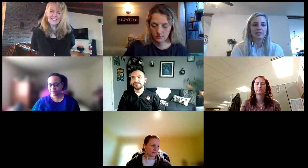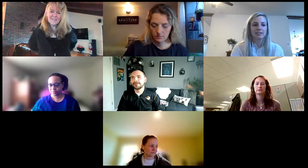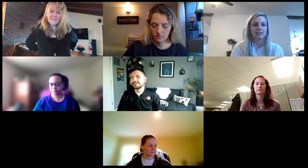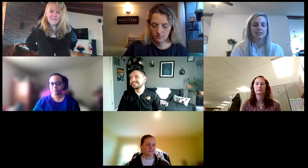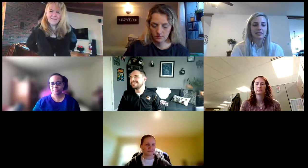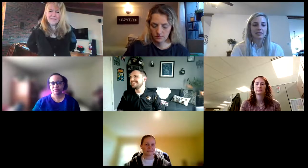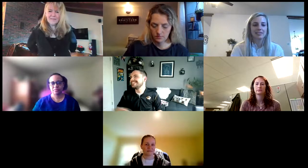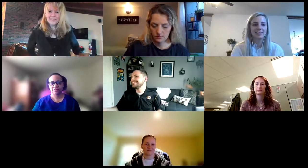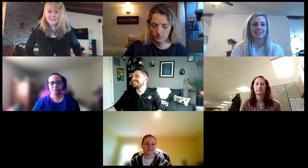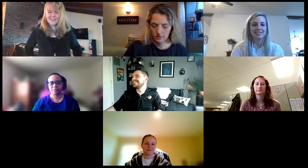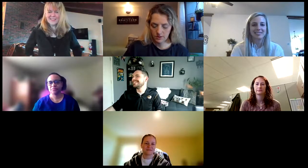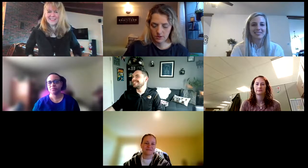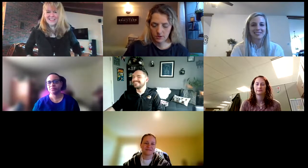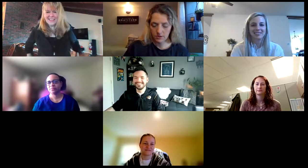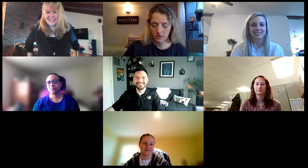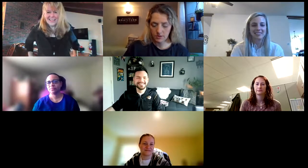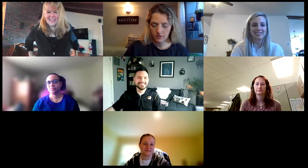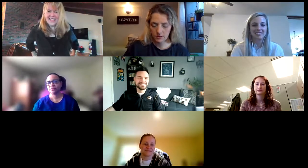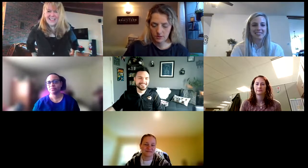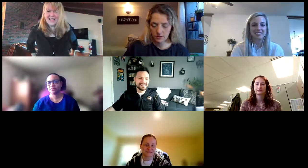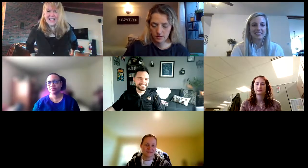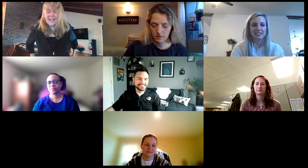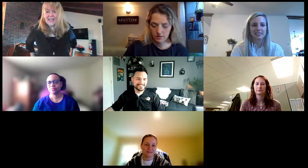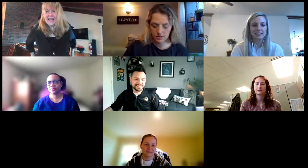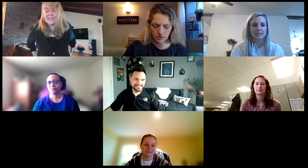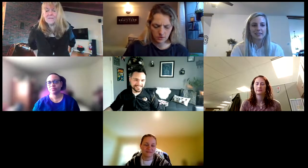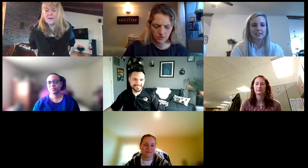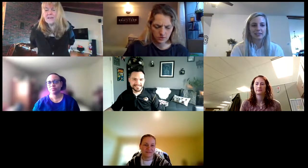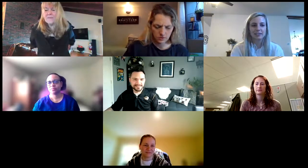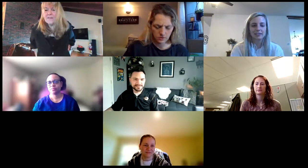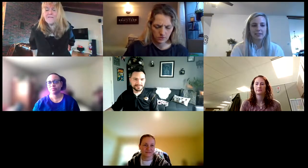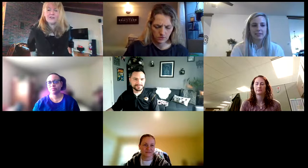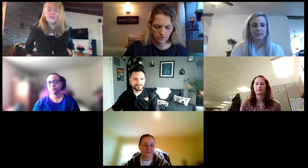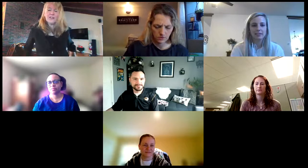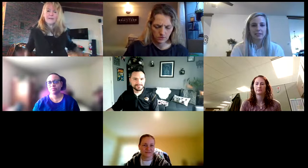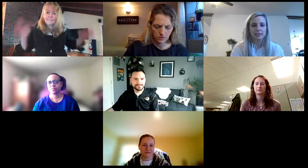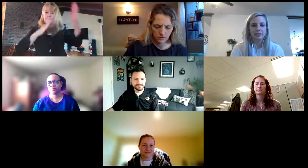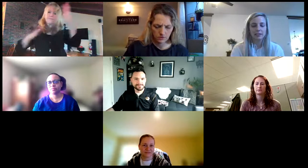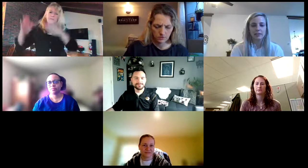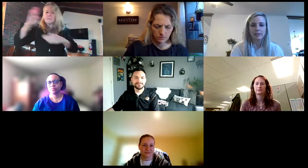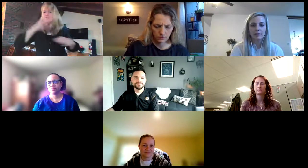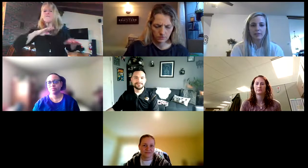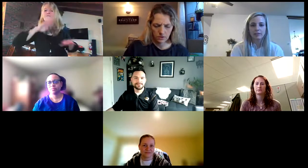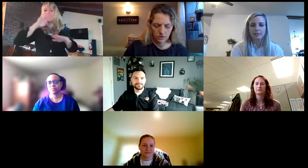Sorry to interrupt. Oh, you're good. It can be frustrating.